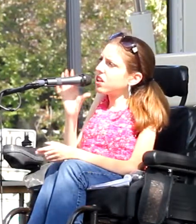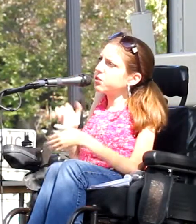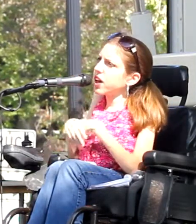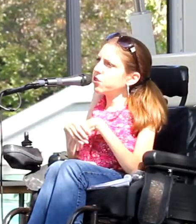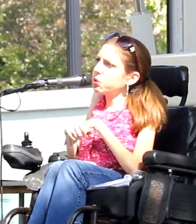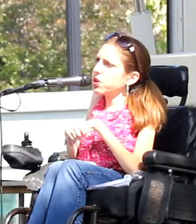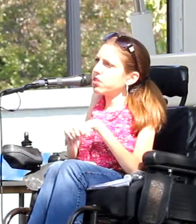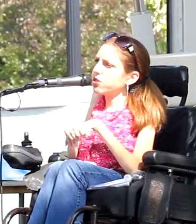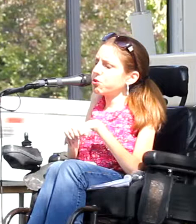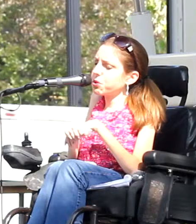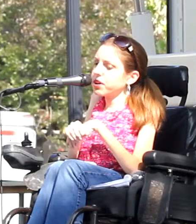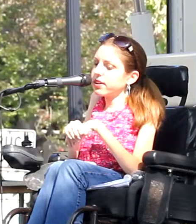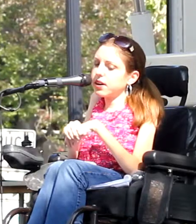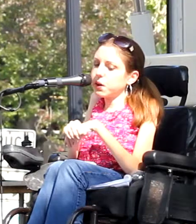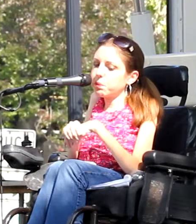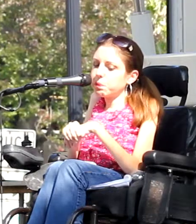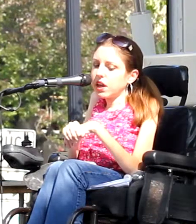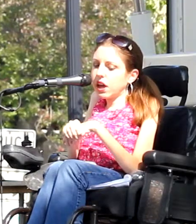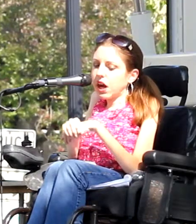But I'll leave you guys with this story.